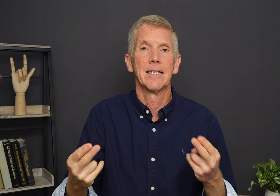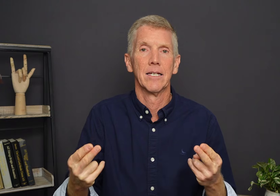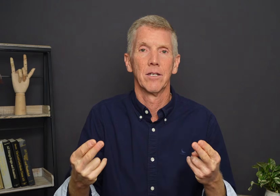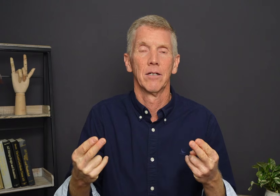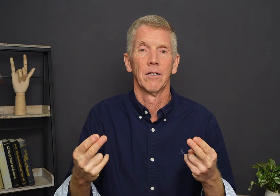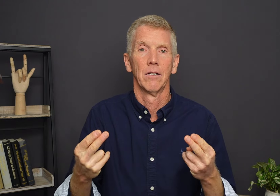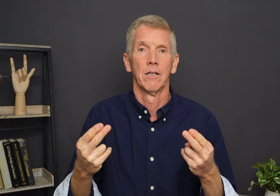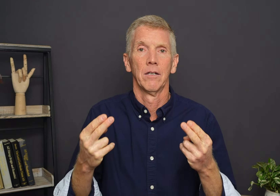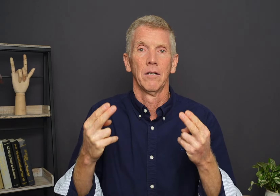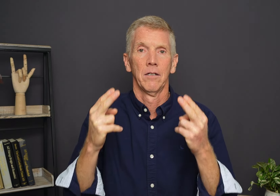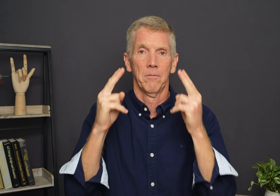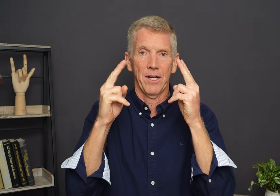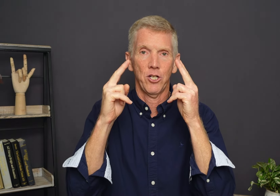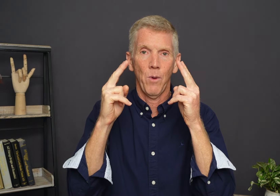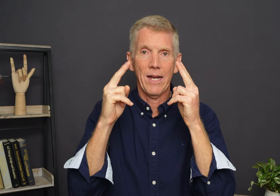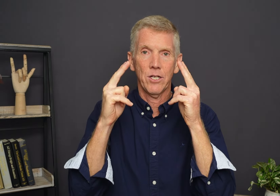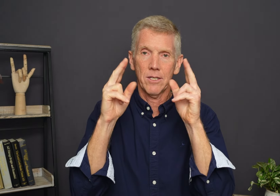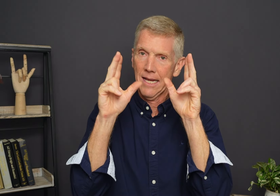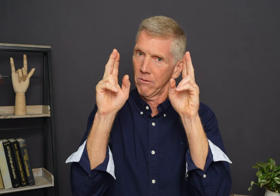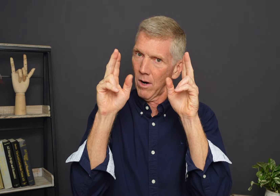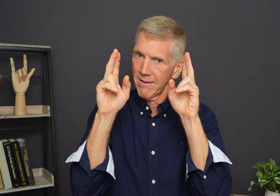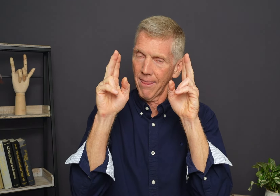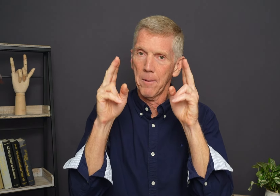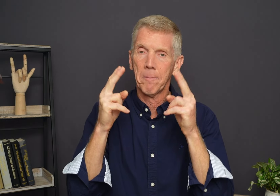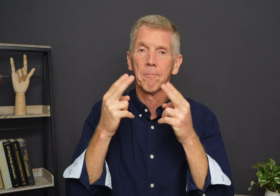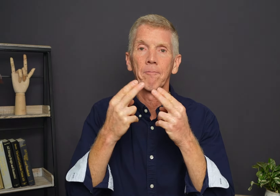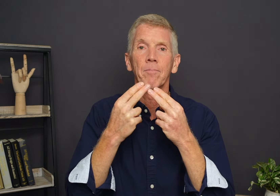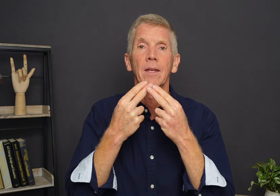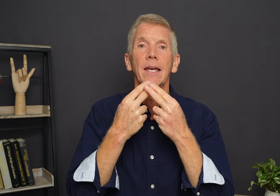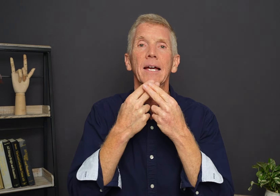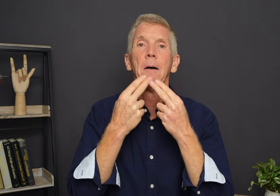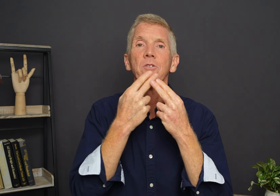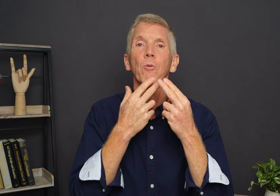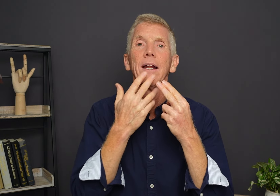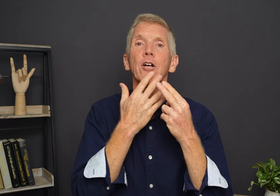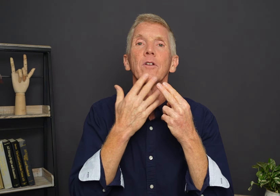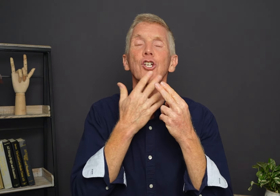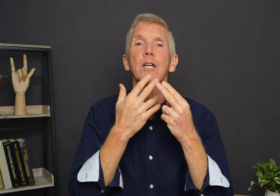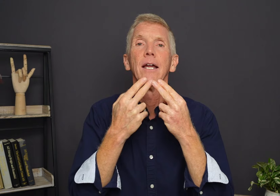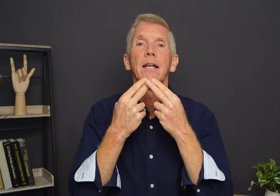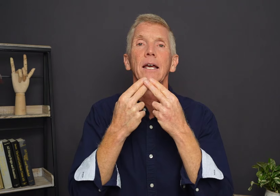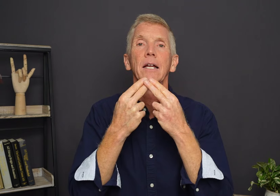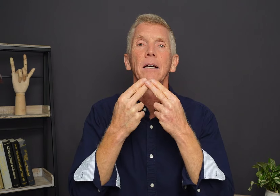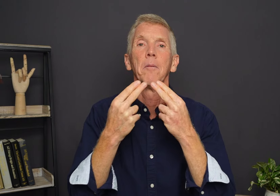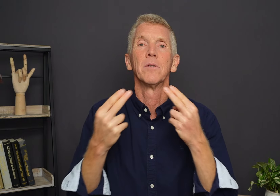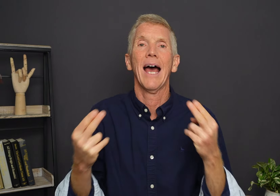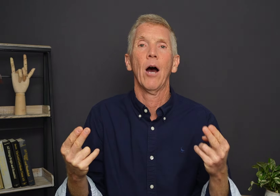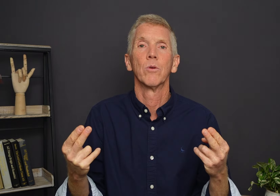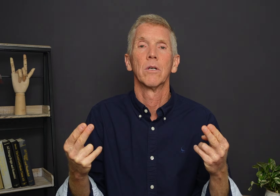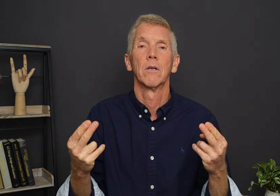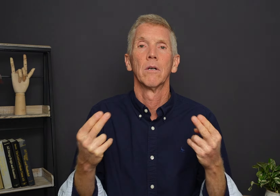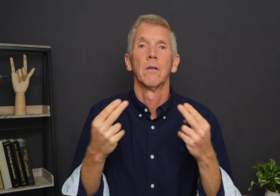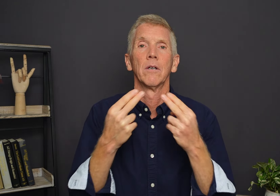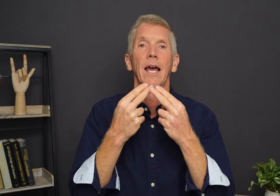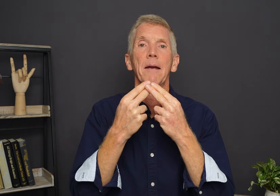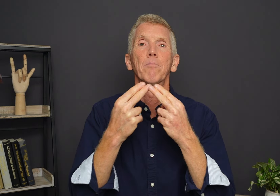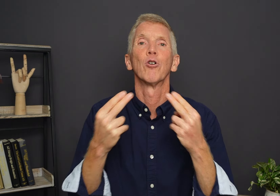Innocent. All right, 2 H's. Again, watch that thumb. It comes from right here in the chin and comes out. Okay,